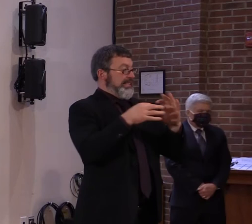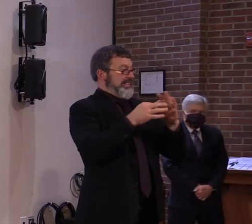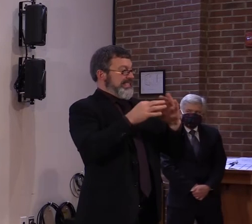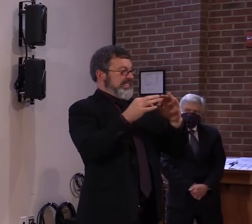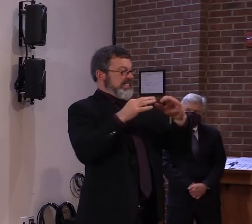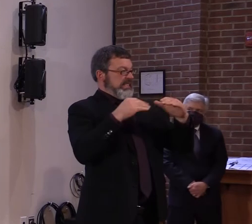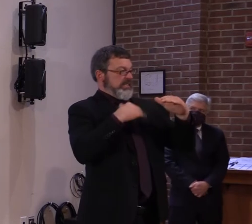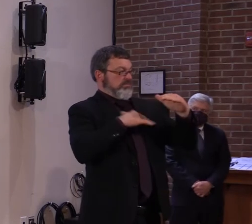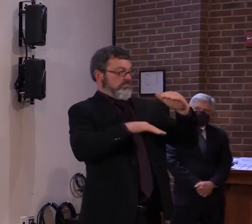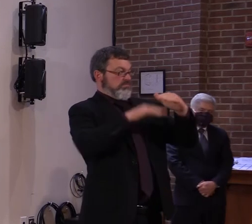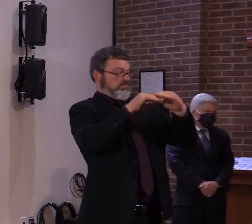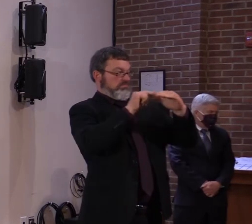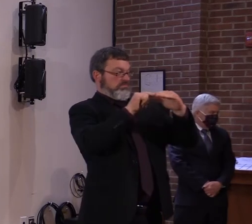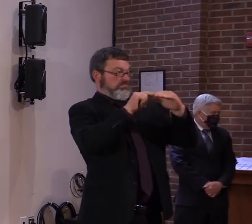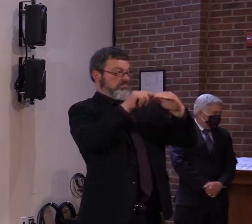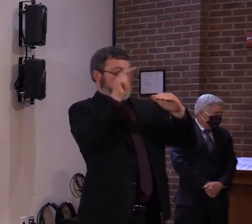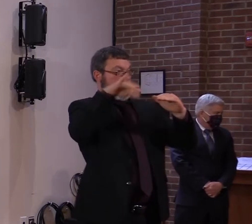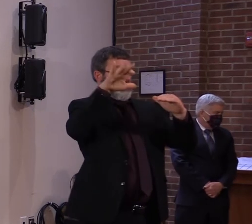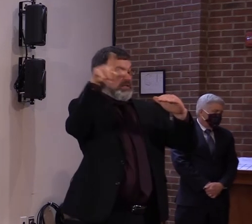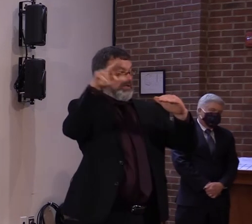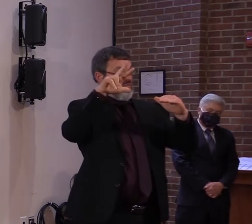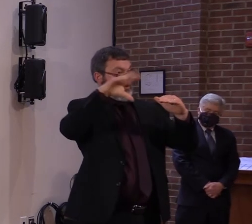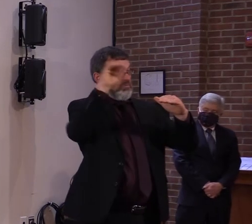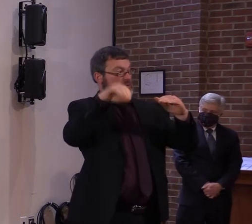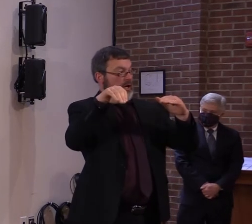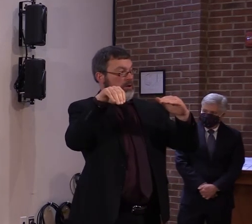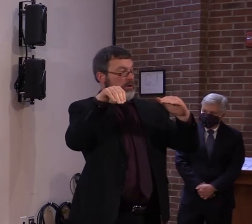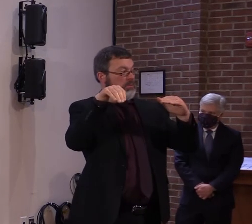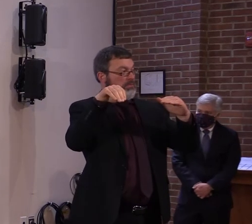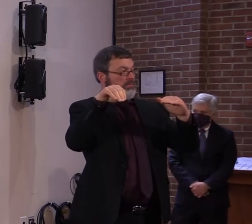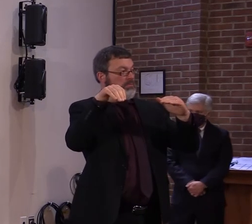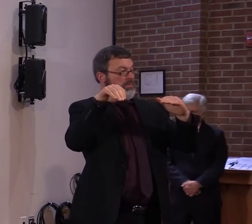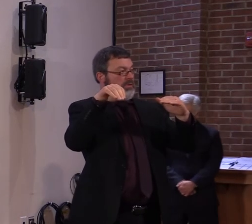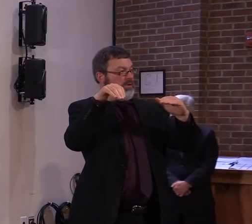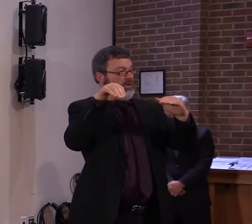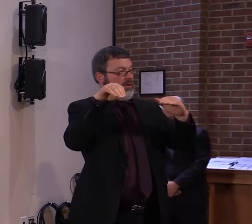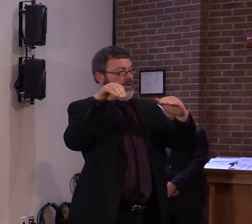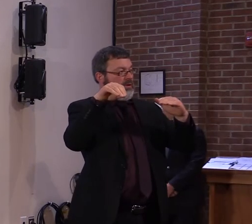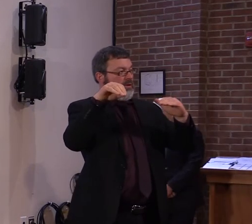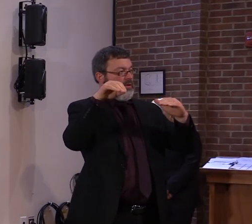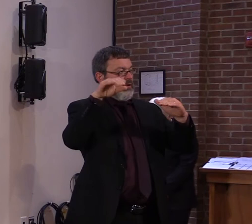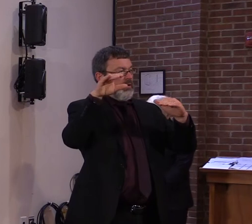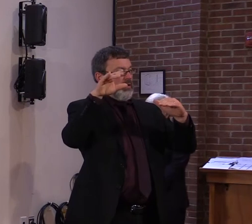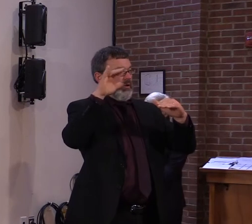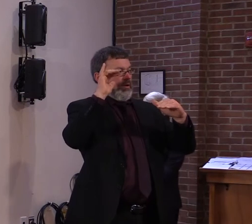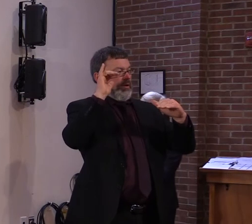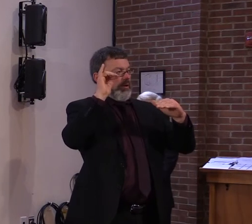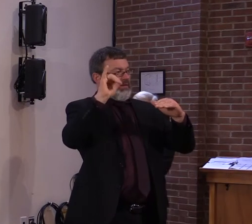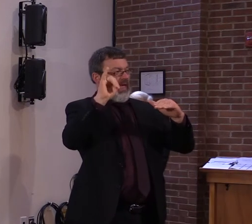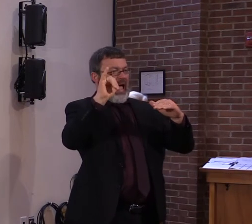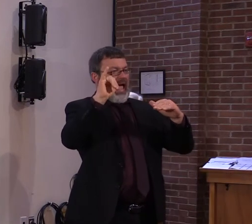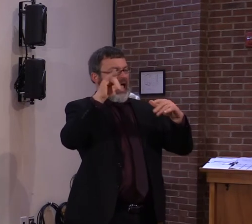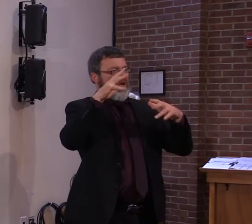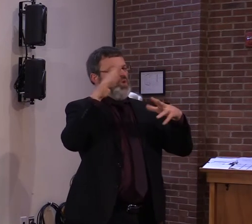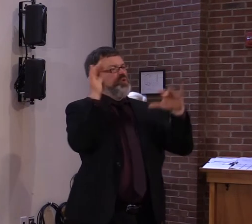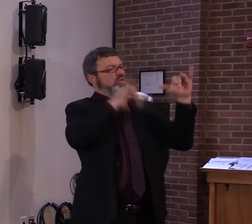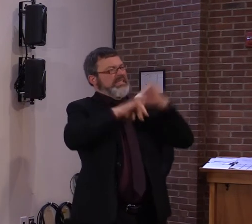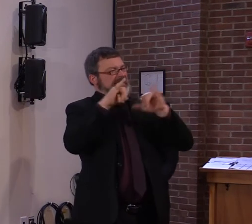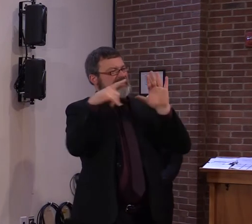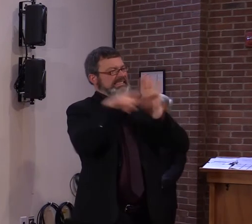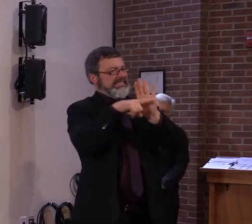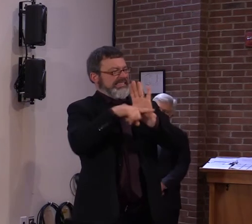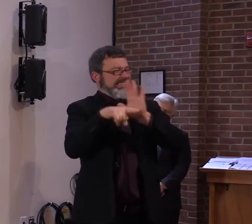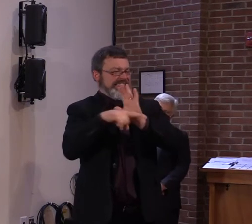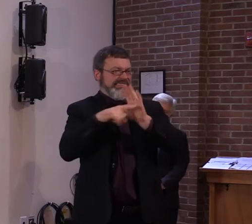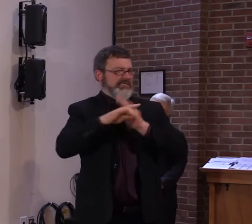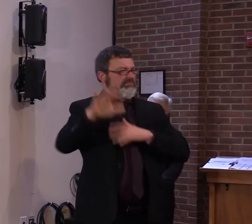City was or continues to be criticized widely, not just by their governor, but by others as